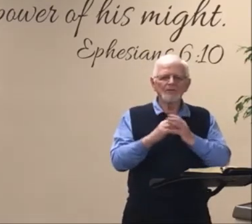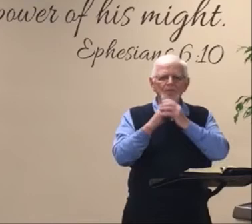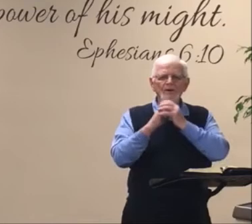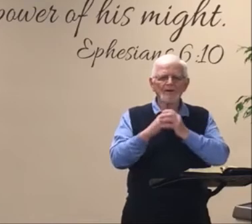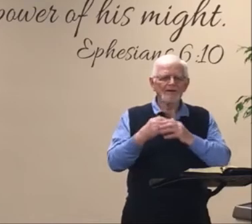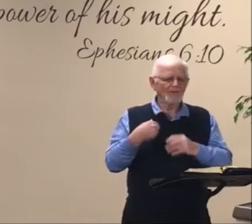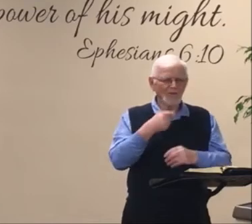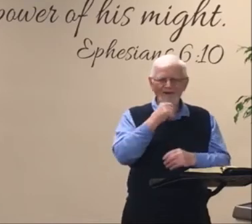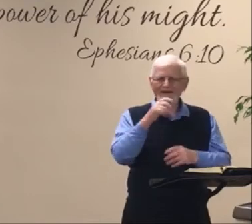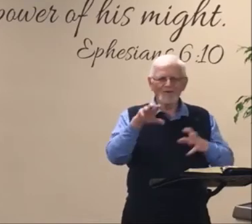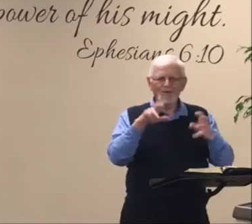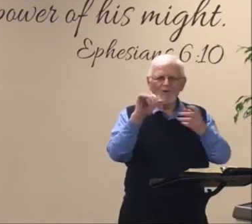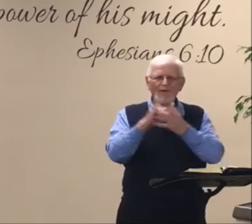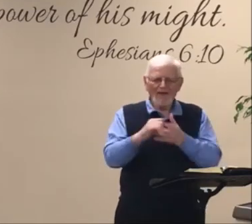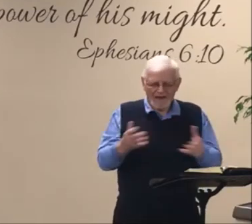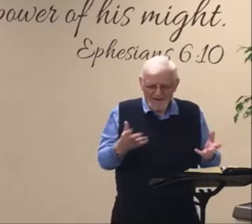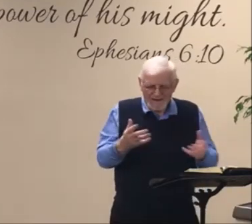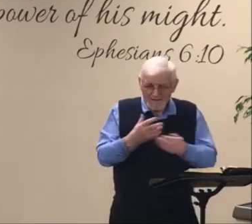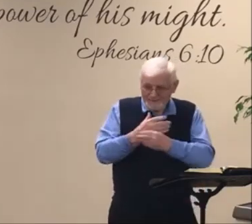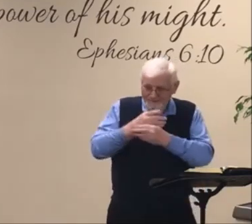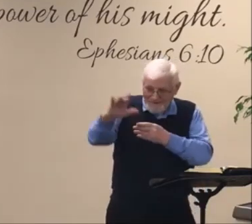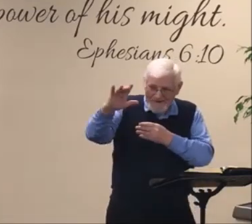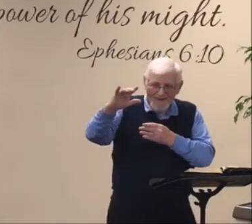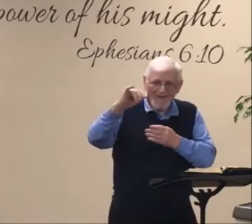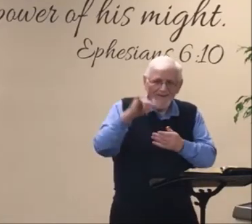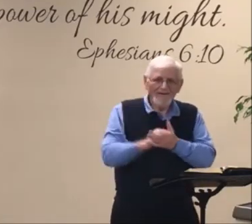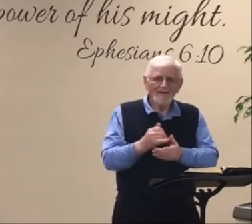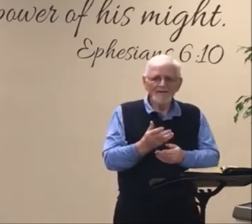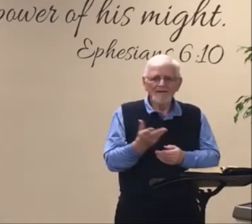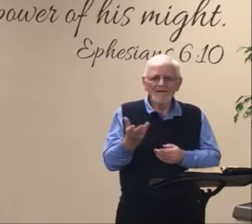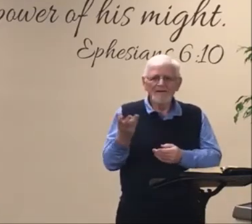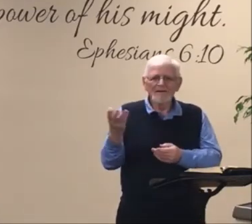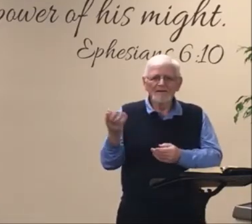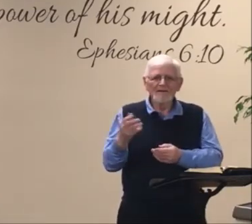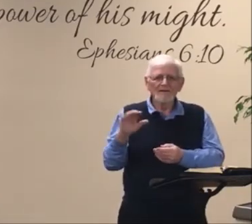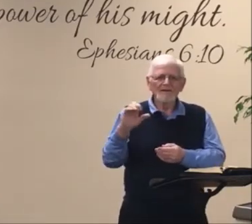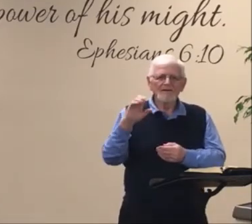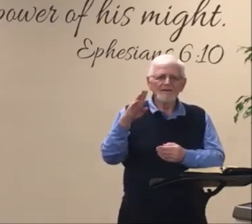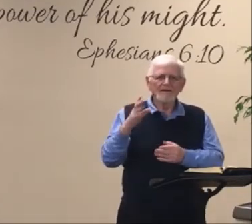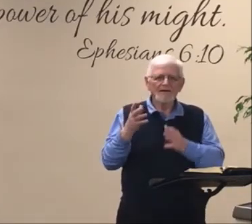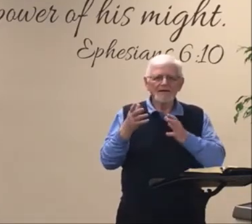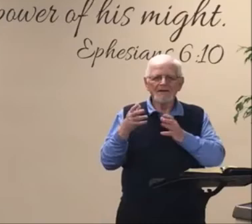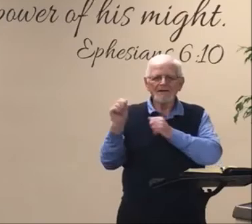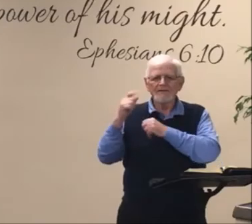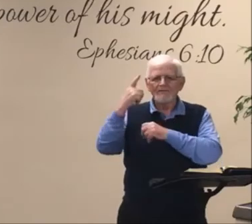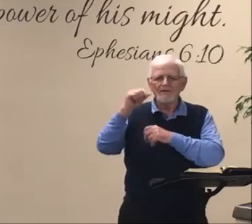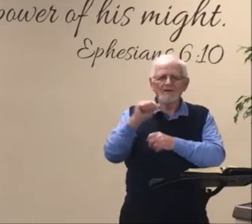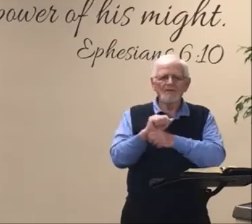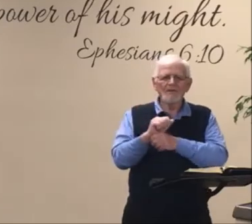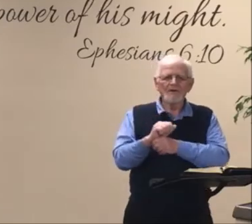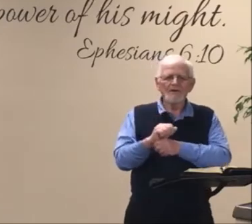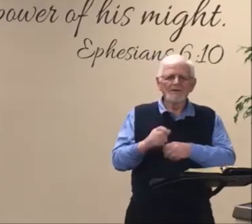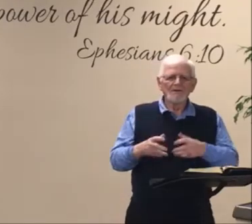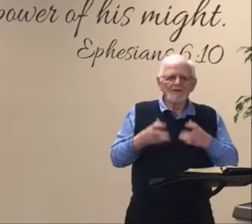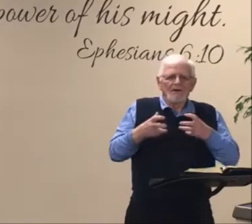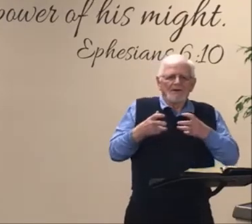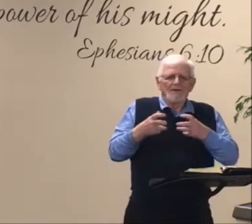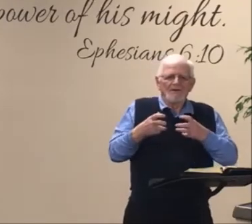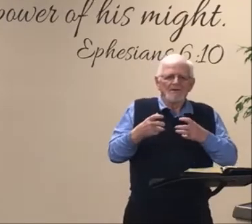we don't do that around here. Get rid of that stuff. Jacob leaves for work again in a huff, grabs his phone, and off he